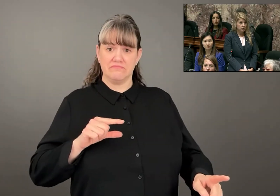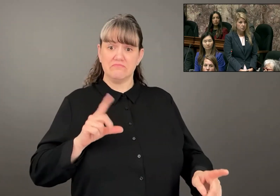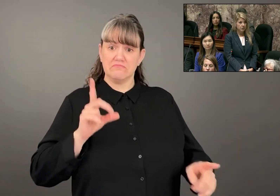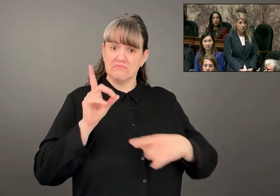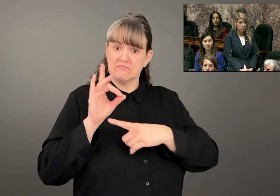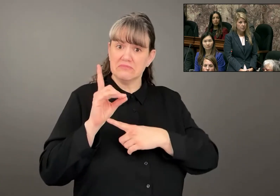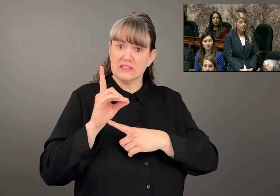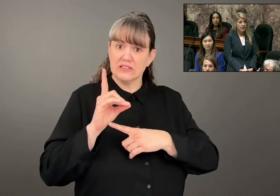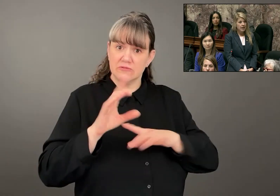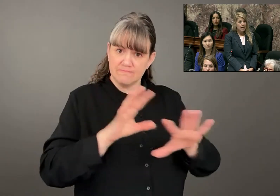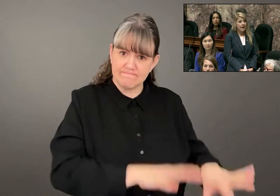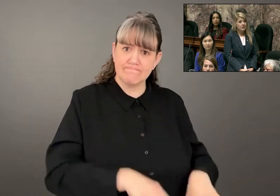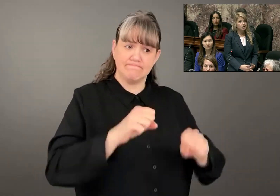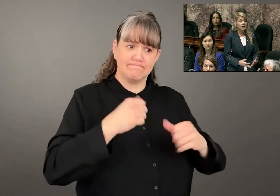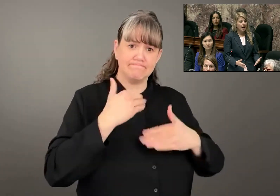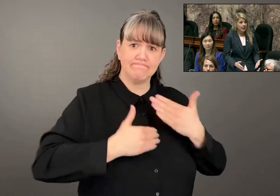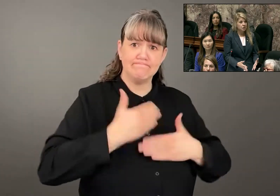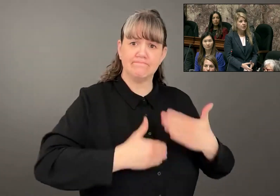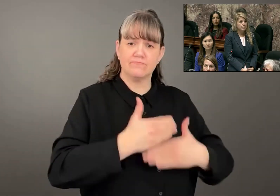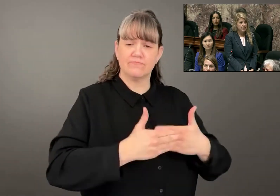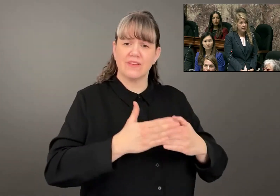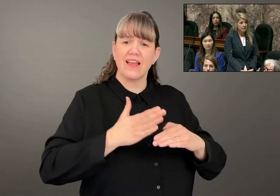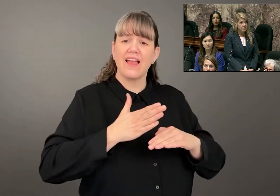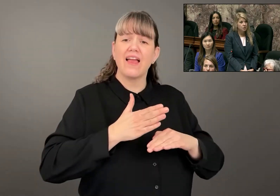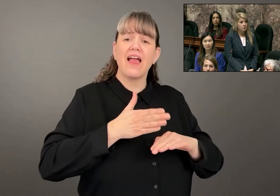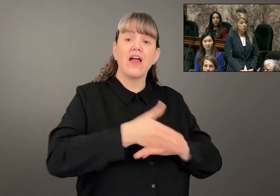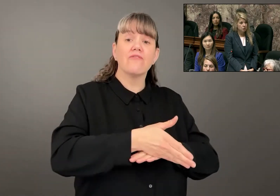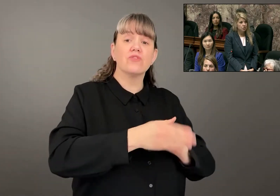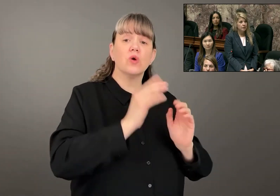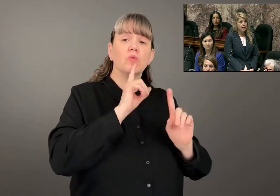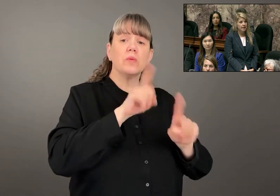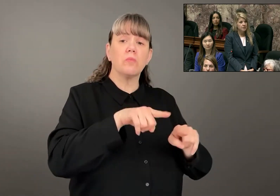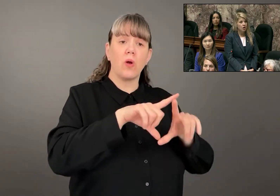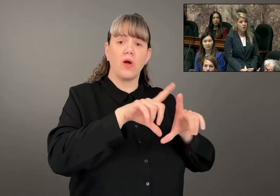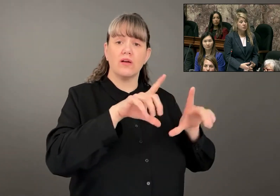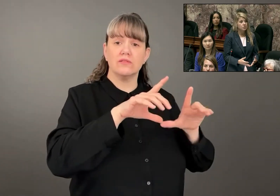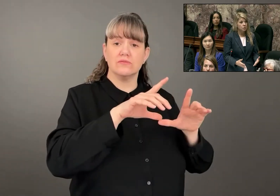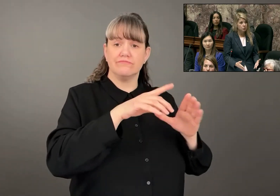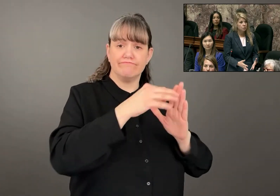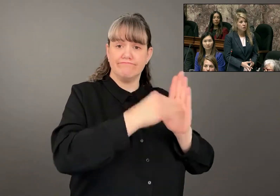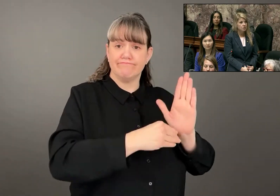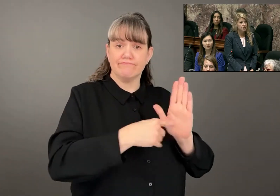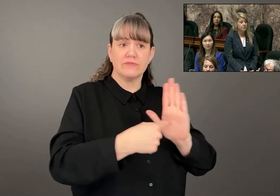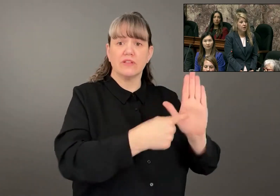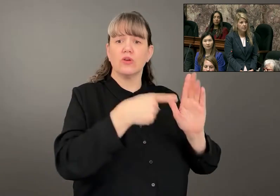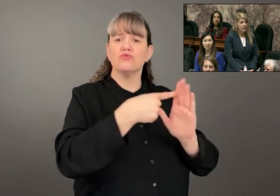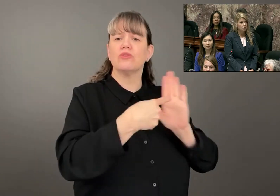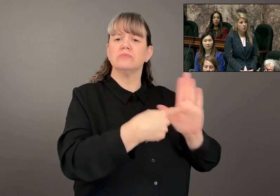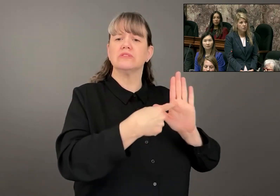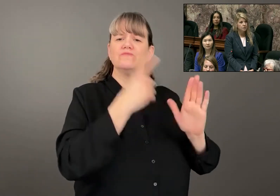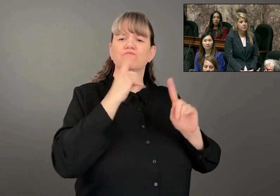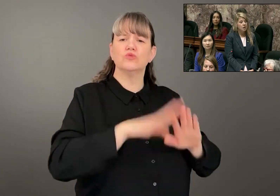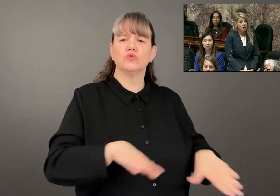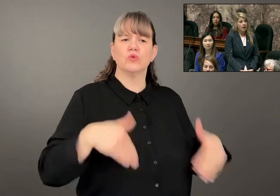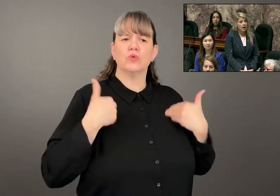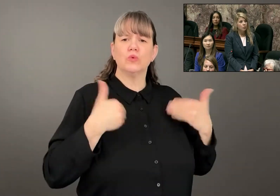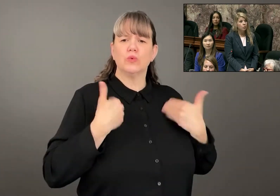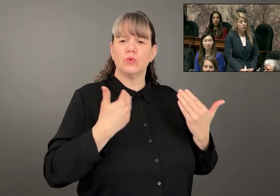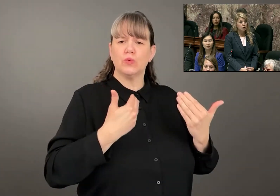Representative of Children and Youth and took action immediately to ensure that our social workers and frontline